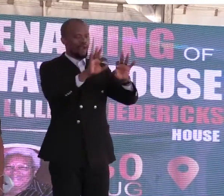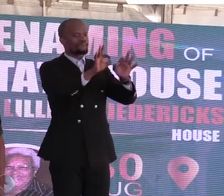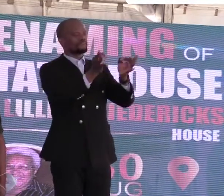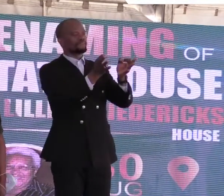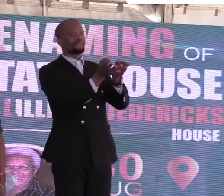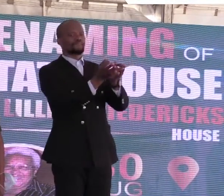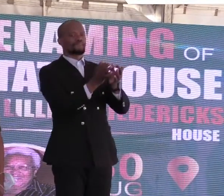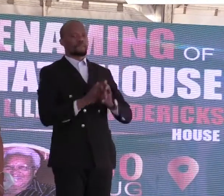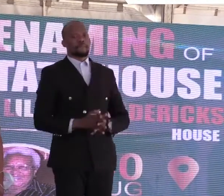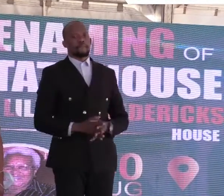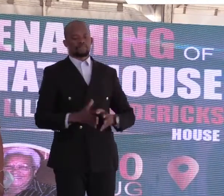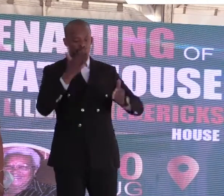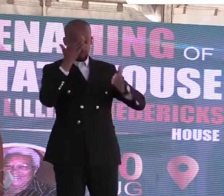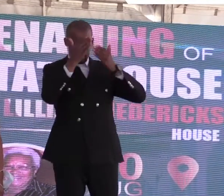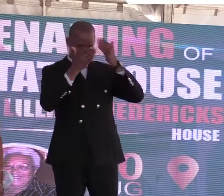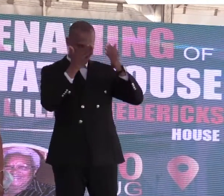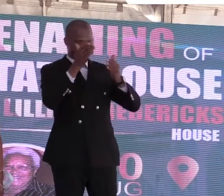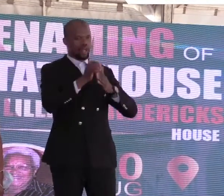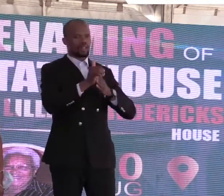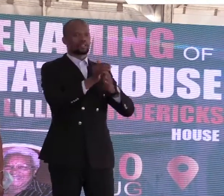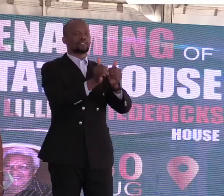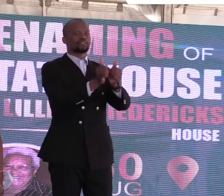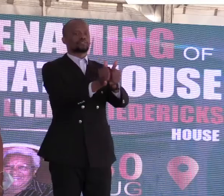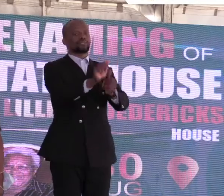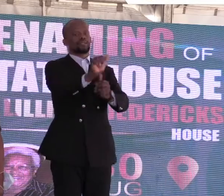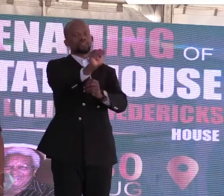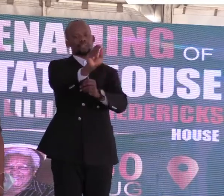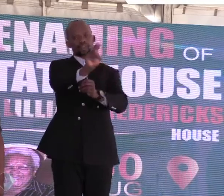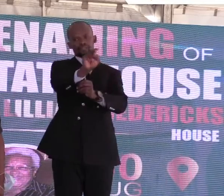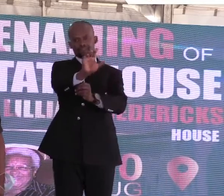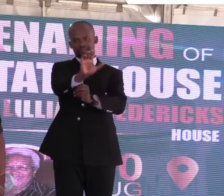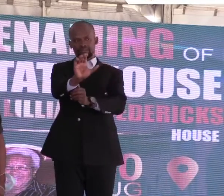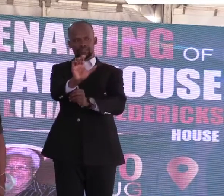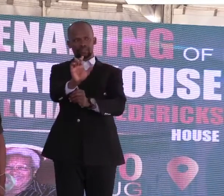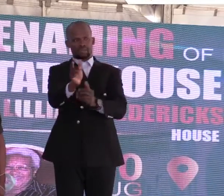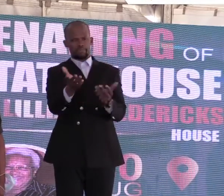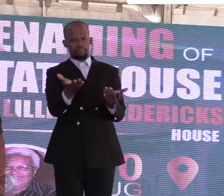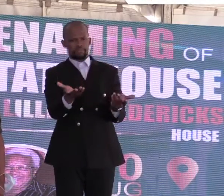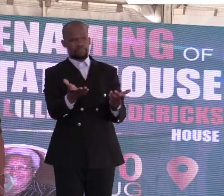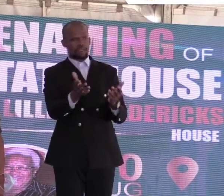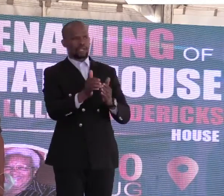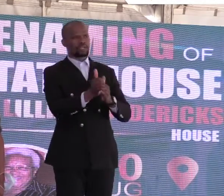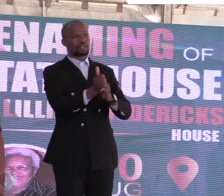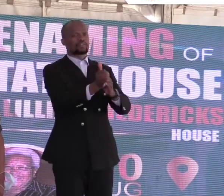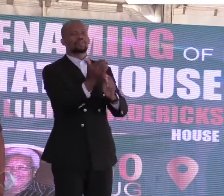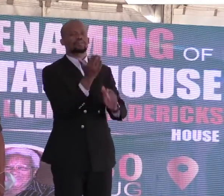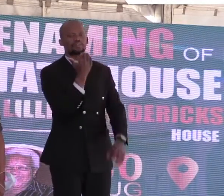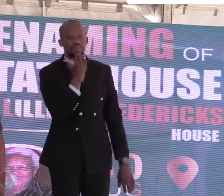leadership of the ANC as led by